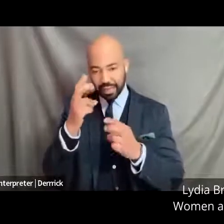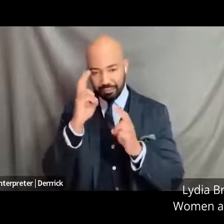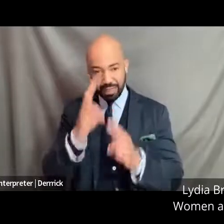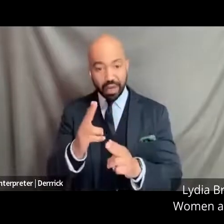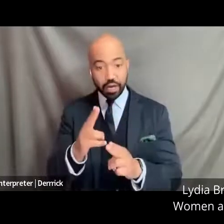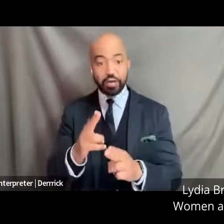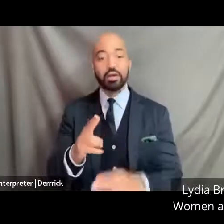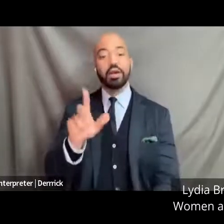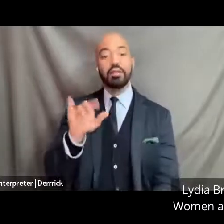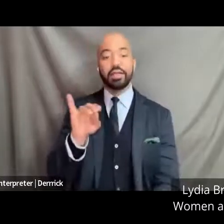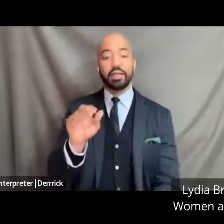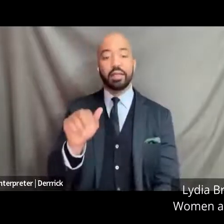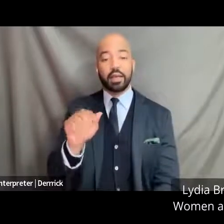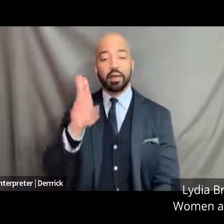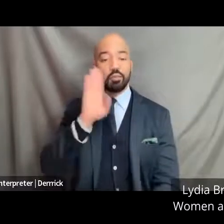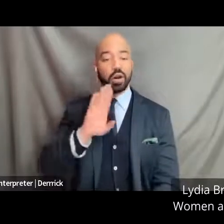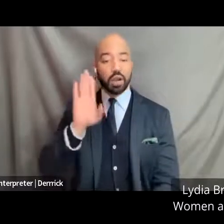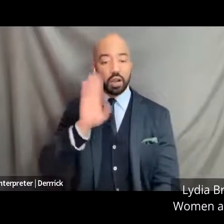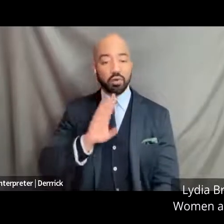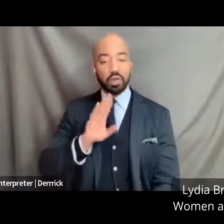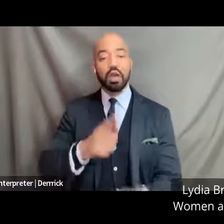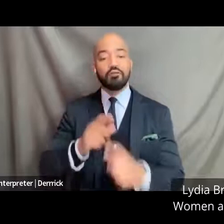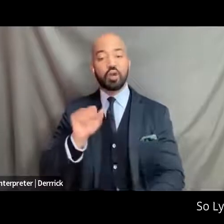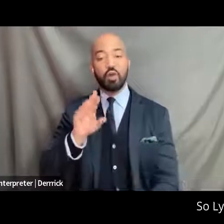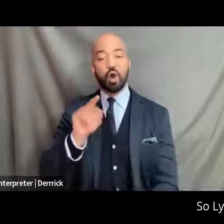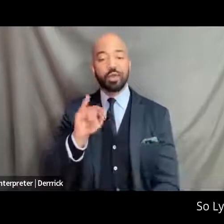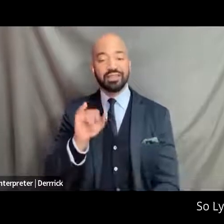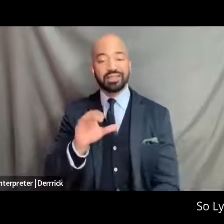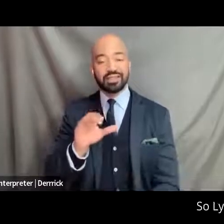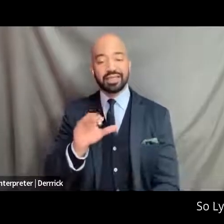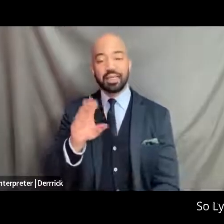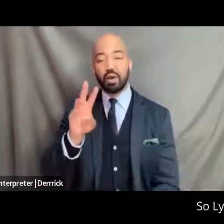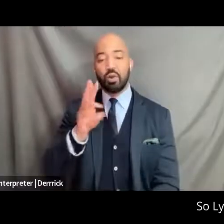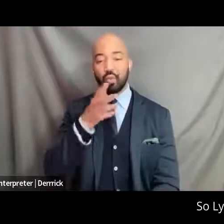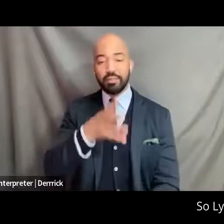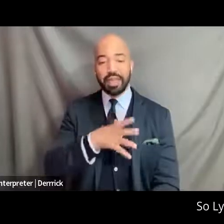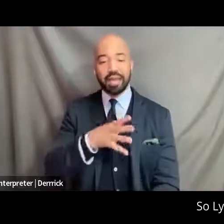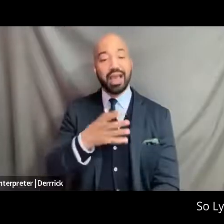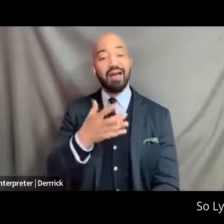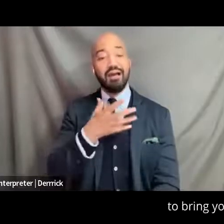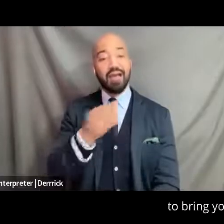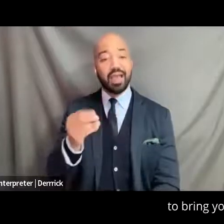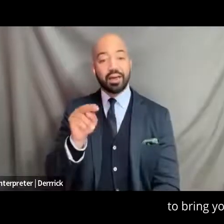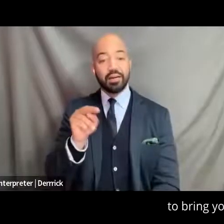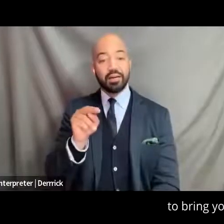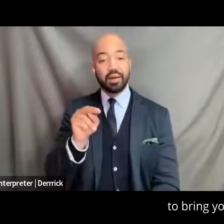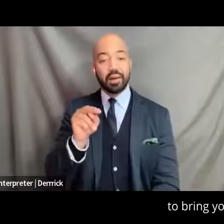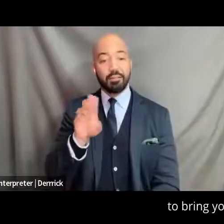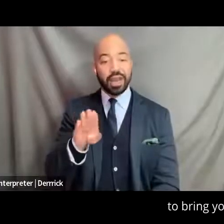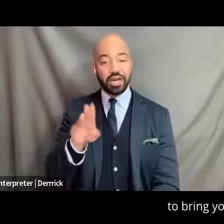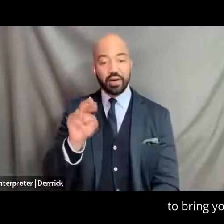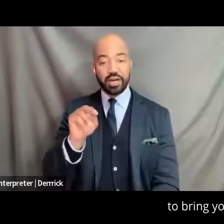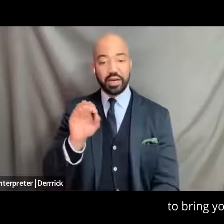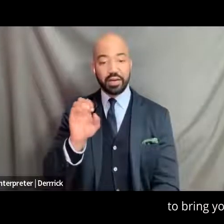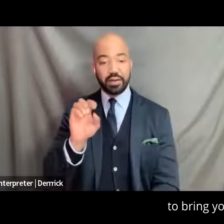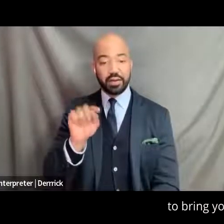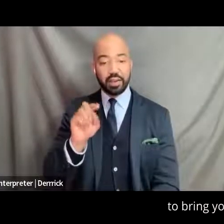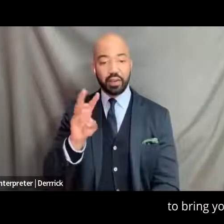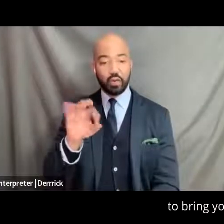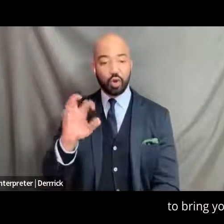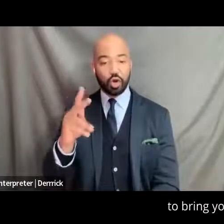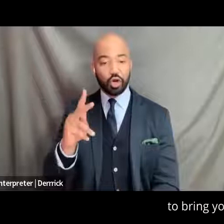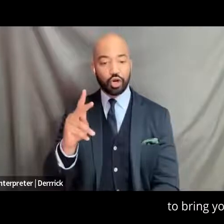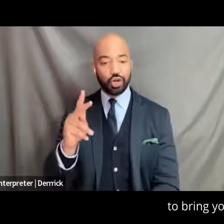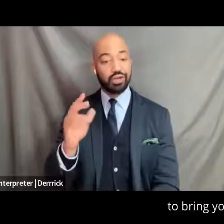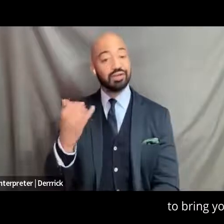autistic women and non-binary network so lydia i'm i'm finding you to bring you up to the